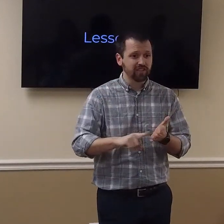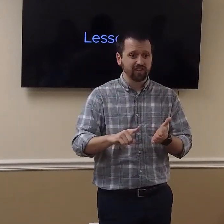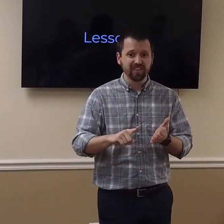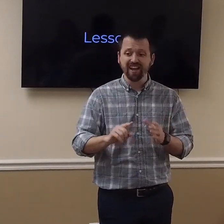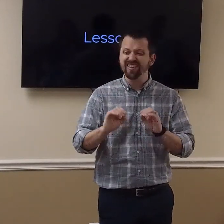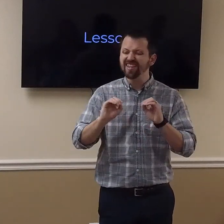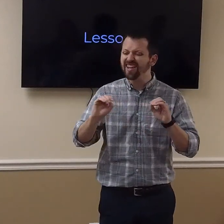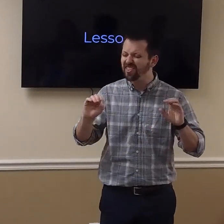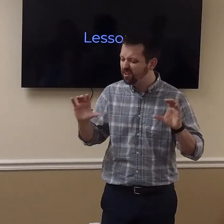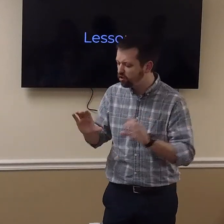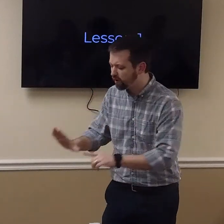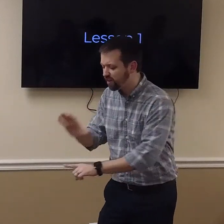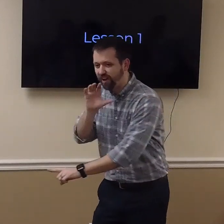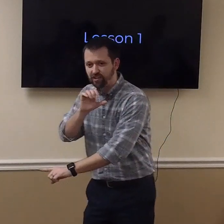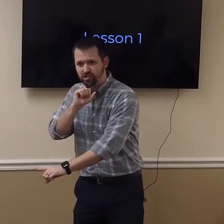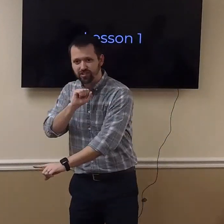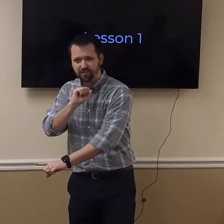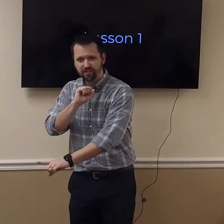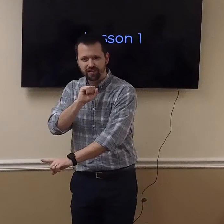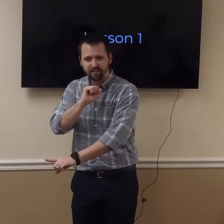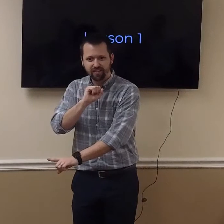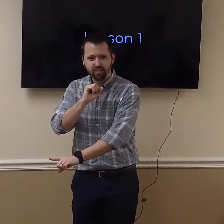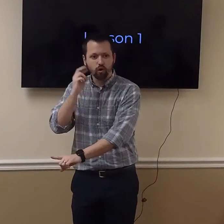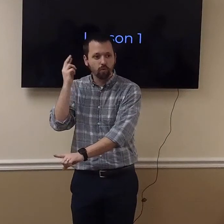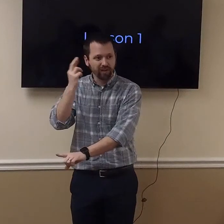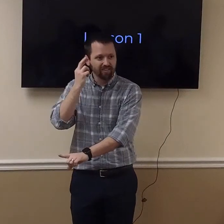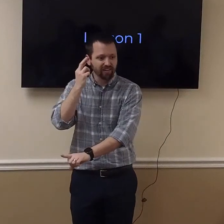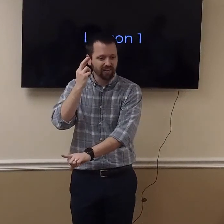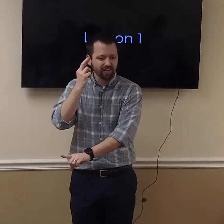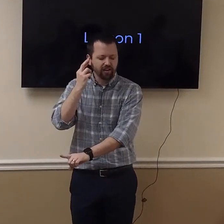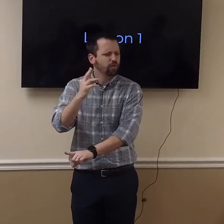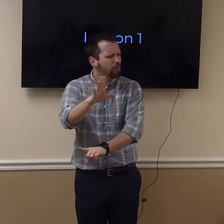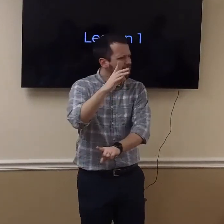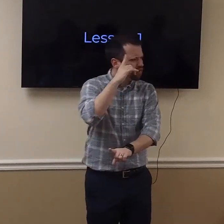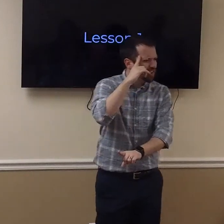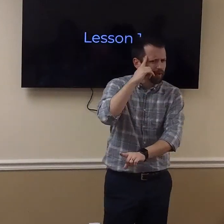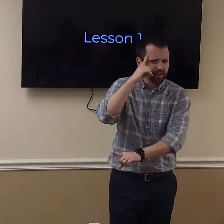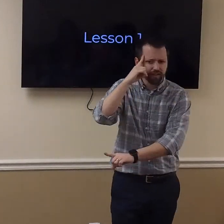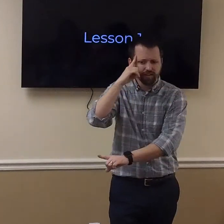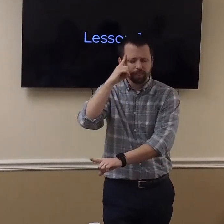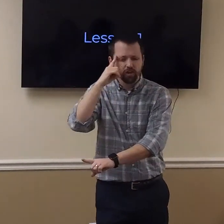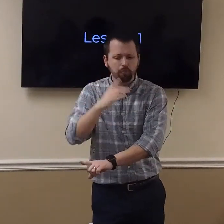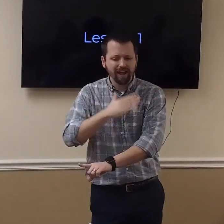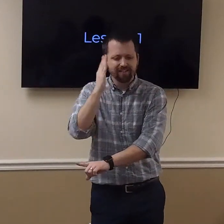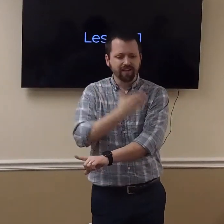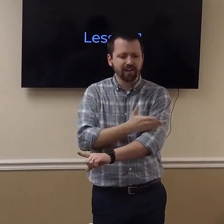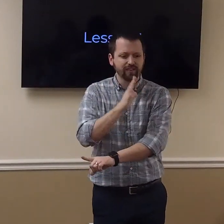there that has nothing to do with their age. That the whole reason, and if you think about it, my son is